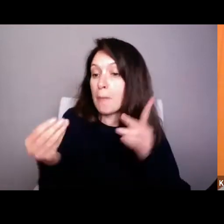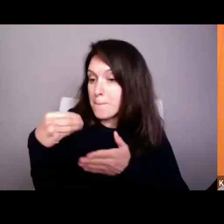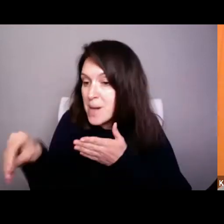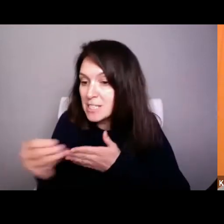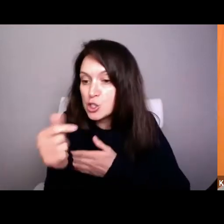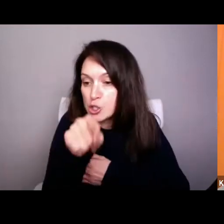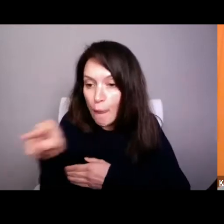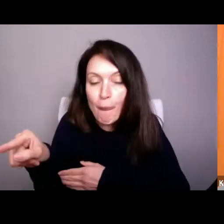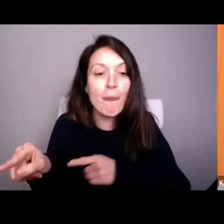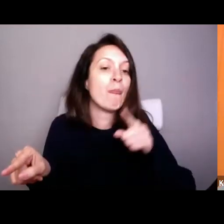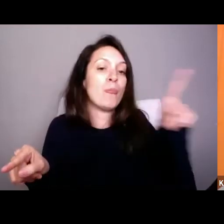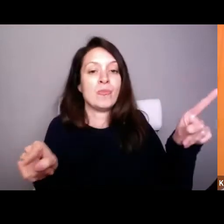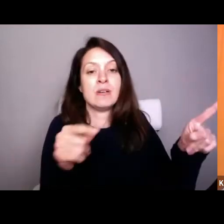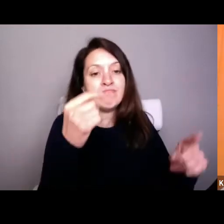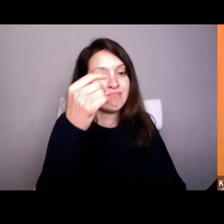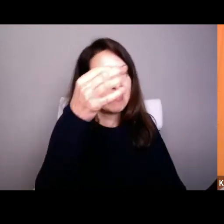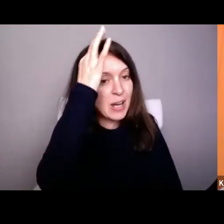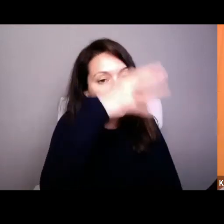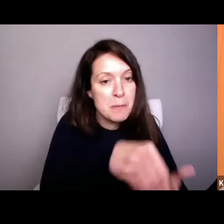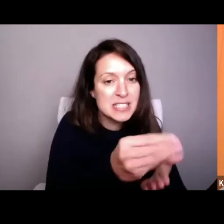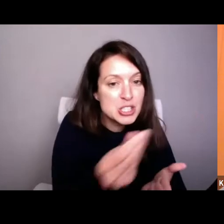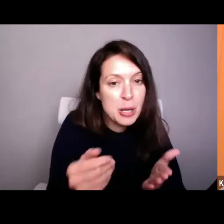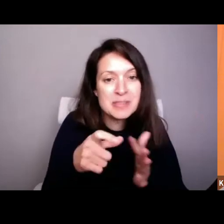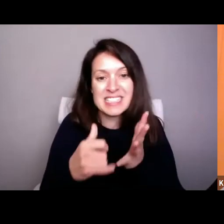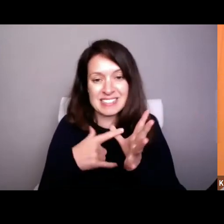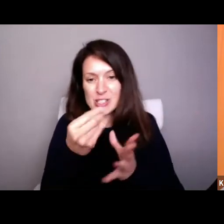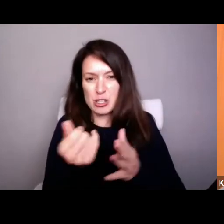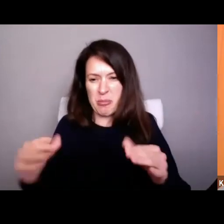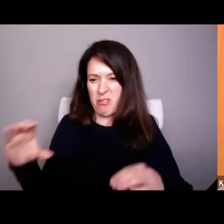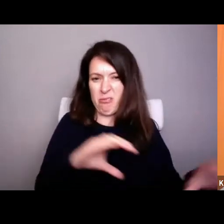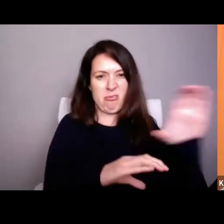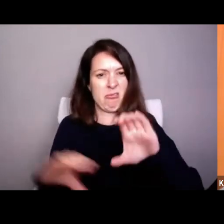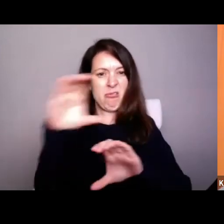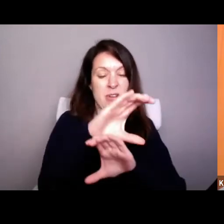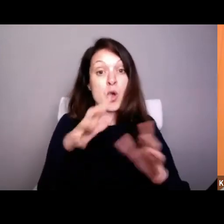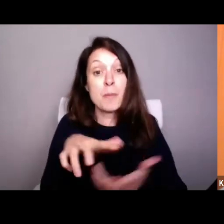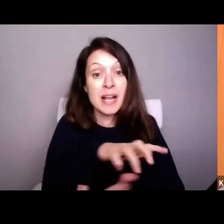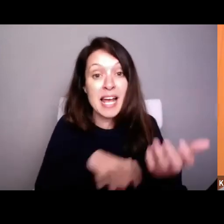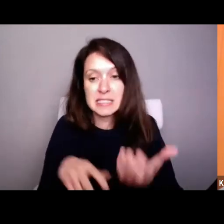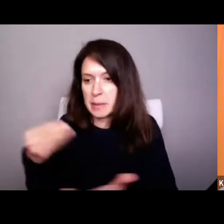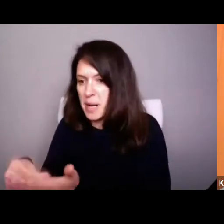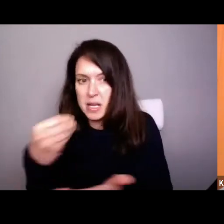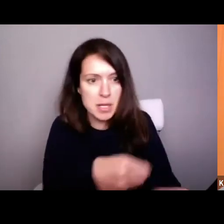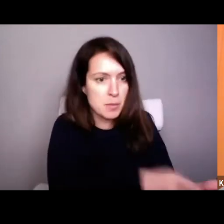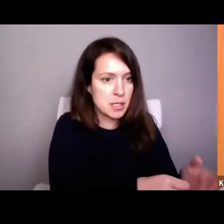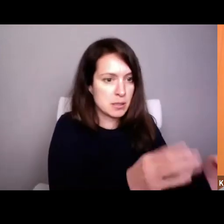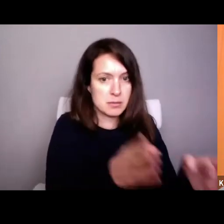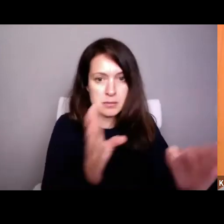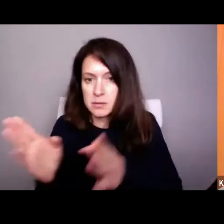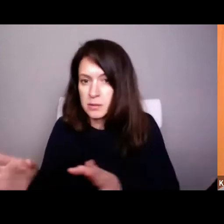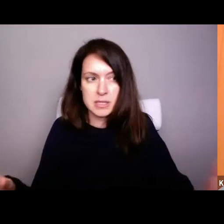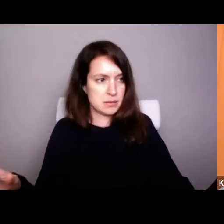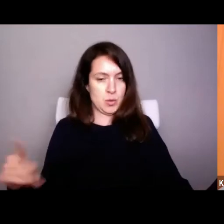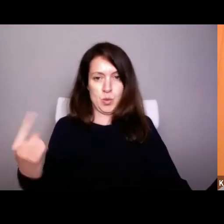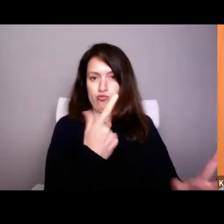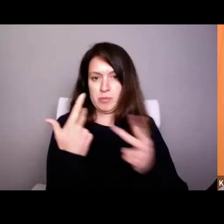for some, DSA funds some. It can be pretty complicated. And when you've got pots of money everywhere, to be honest, I don't always know who should be paying